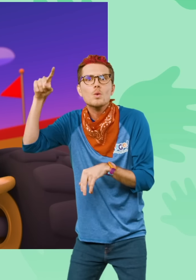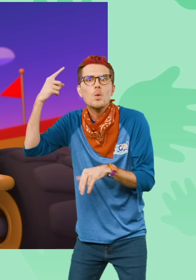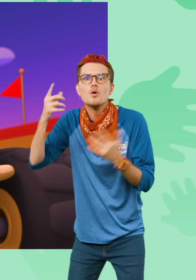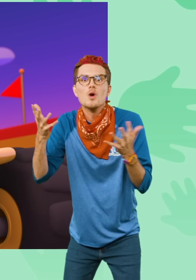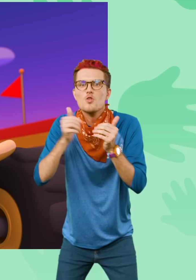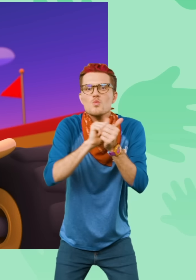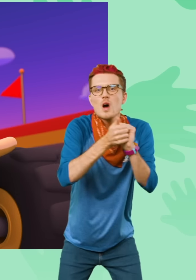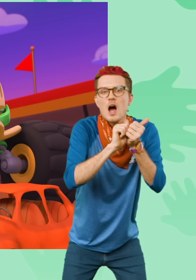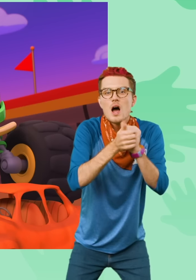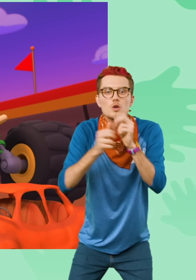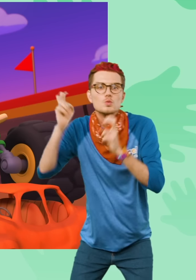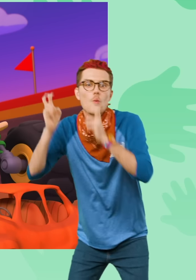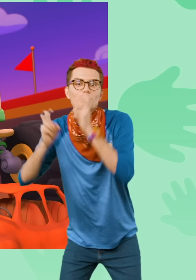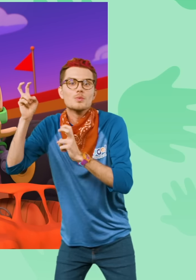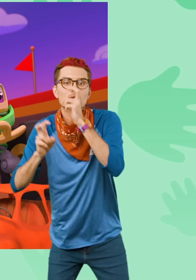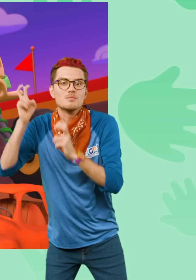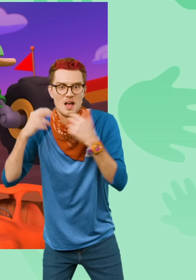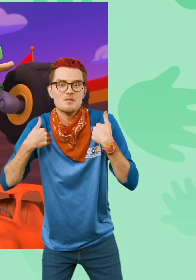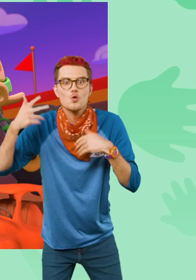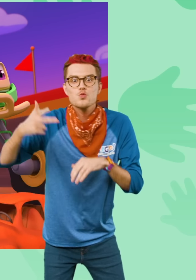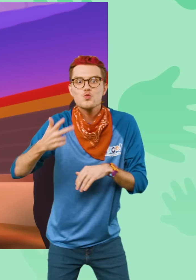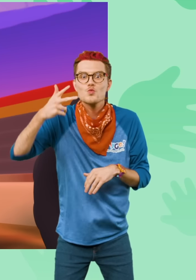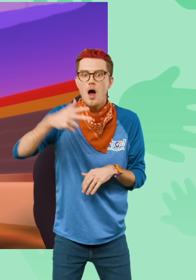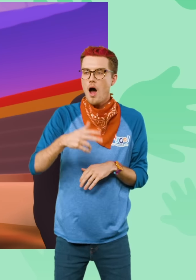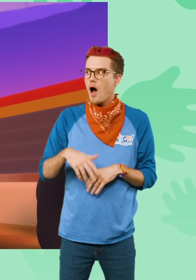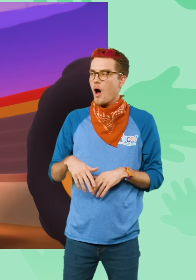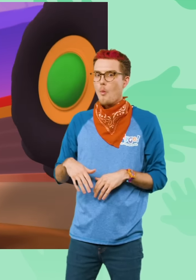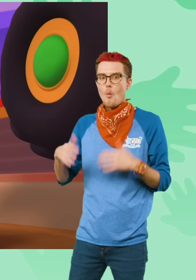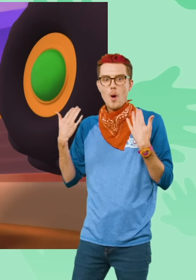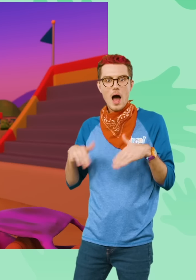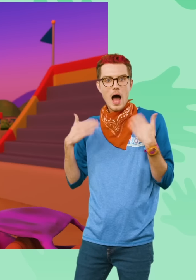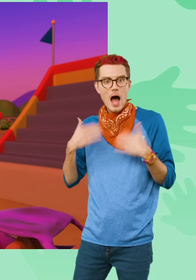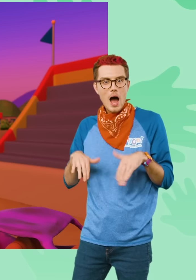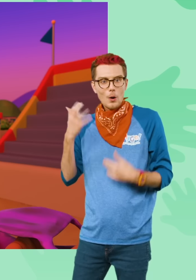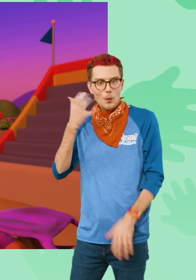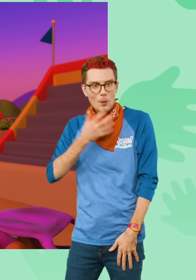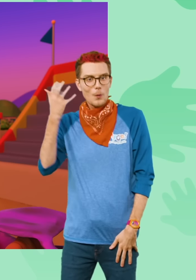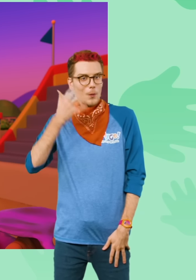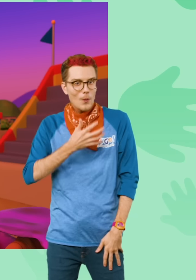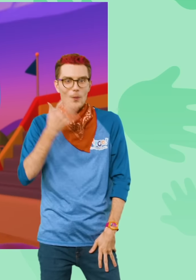and not tumble over. I use them when I race and have competitions.